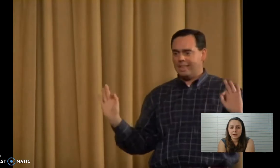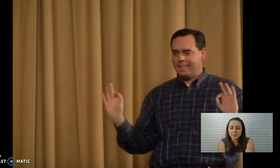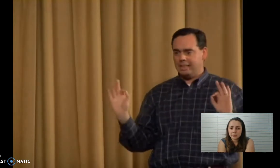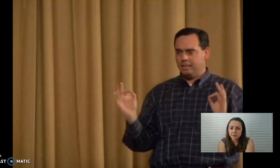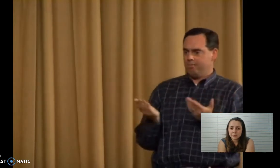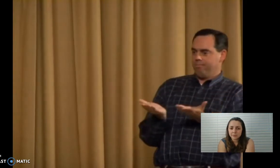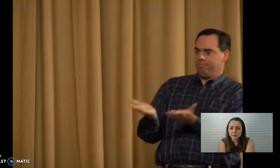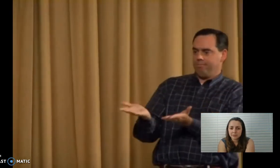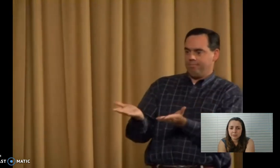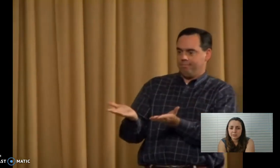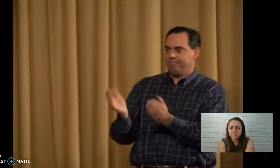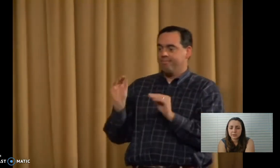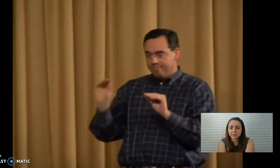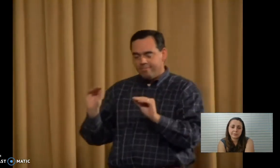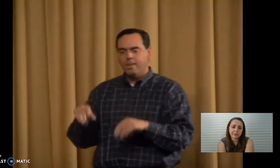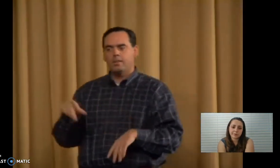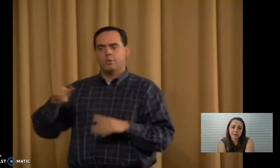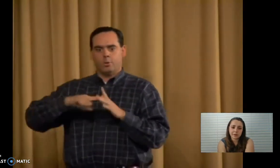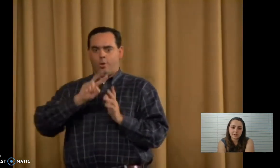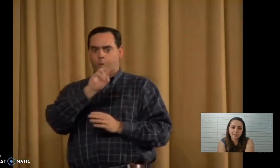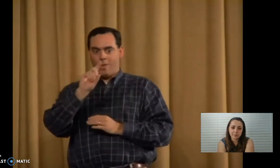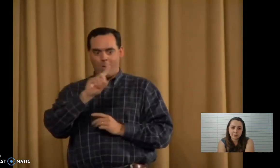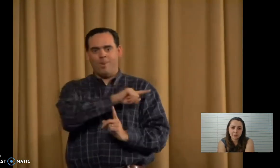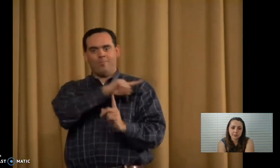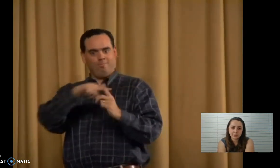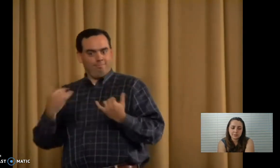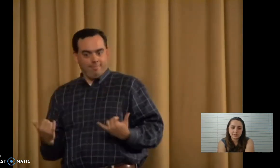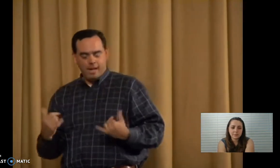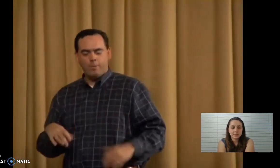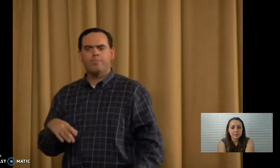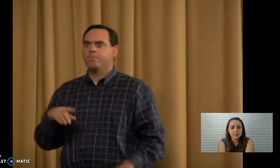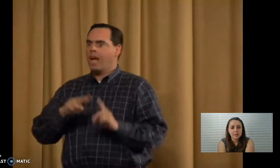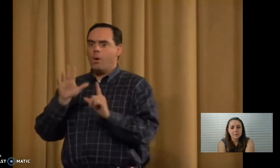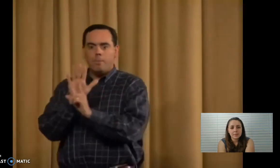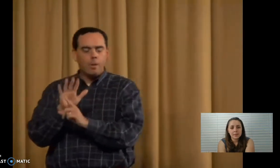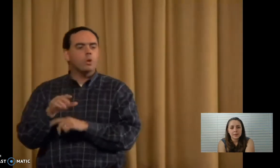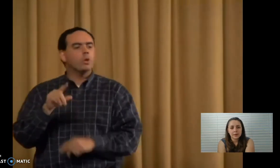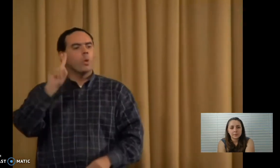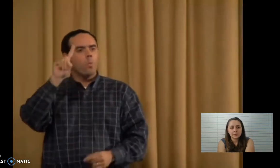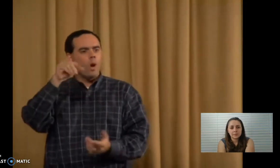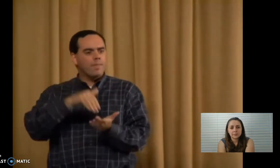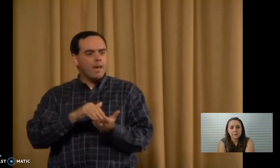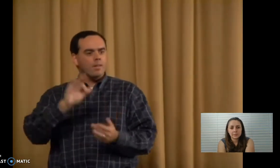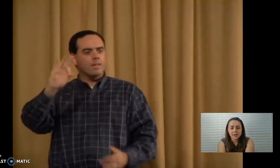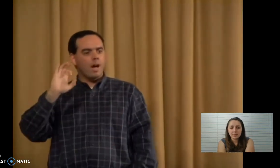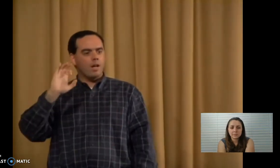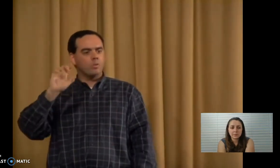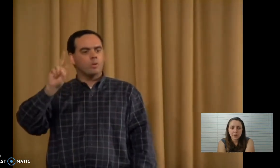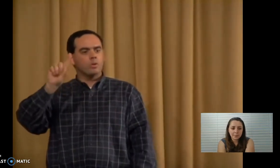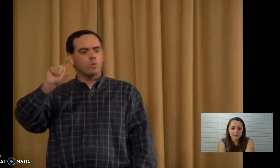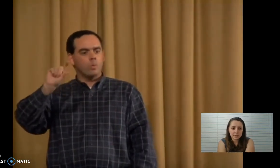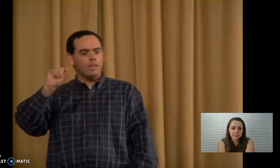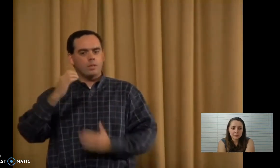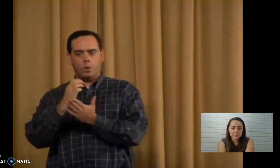And there's no need to register. It was just free for anybody to use. Now, fast forward now, it's